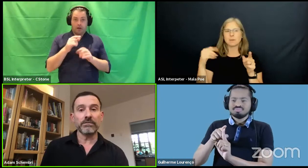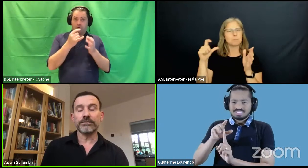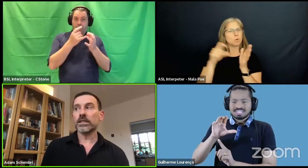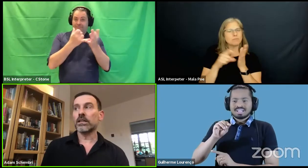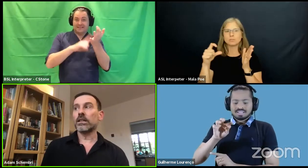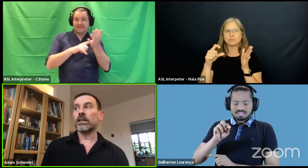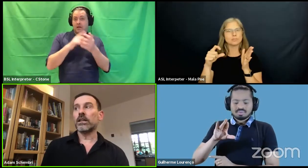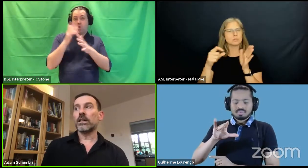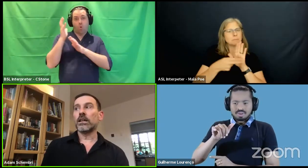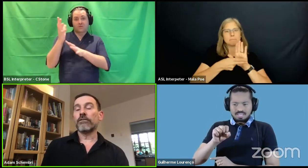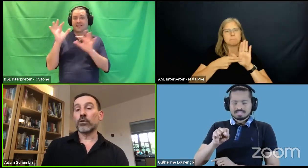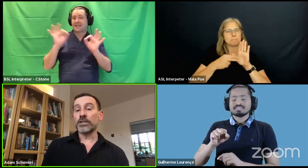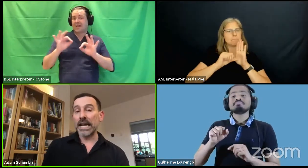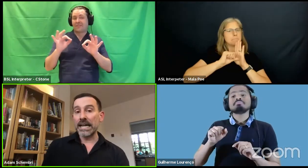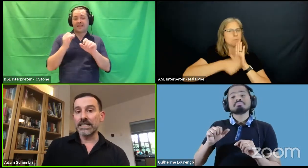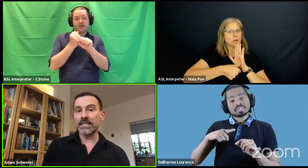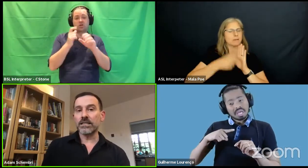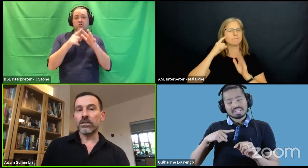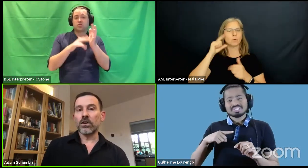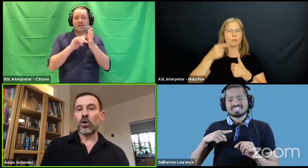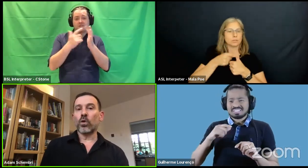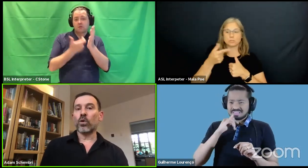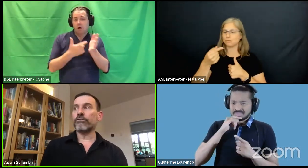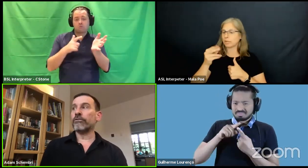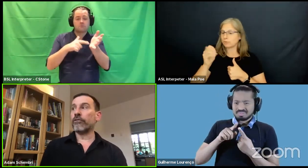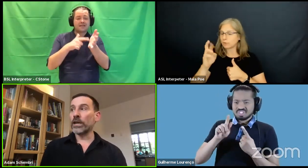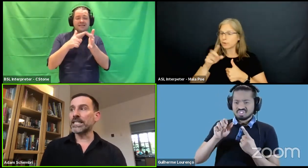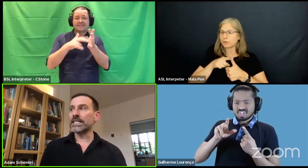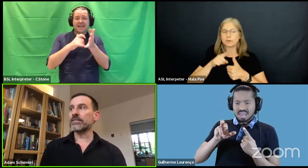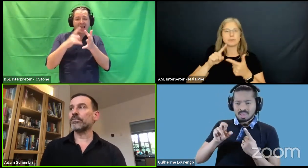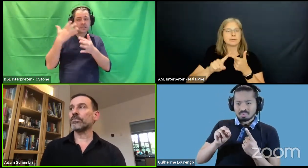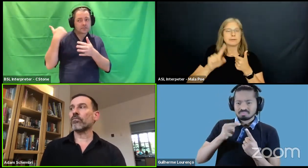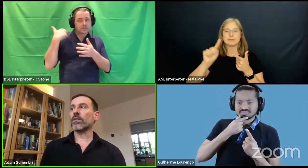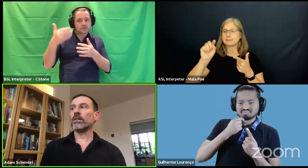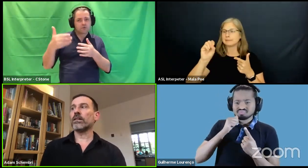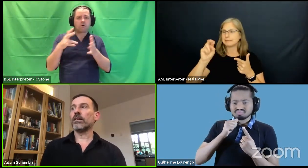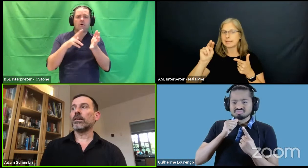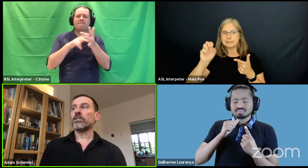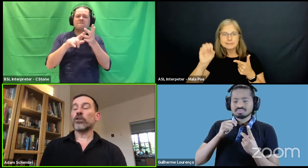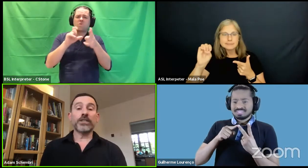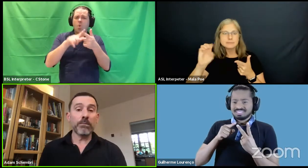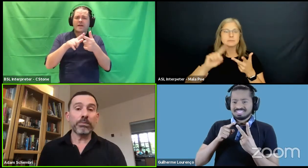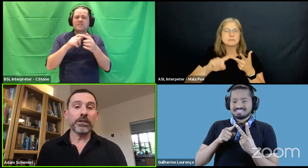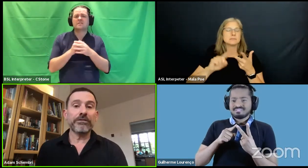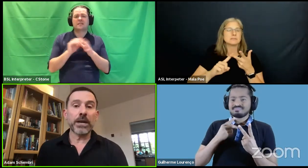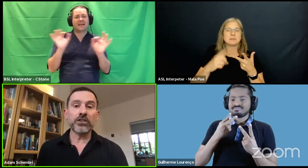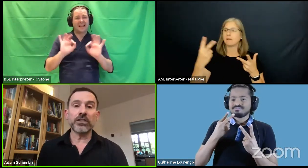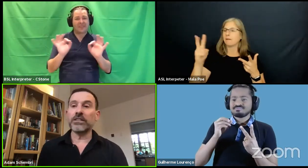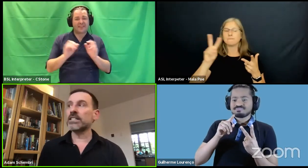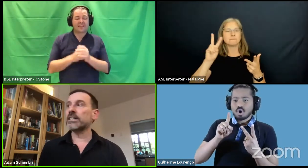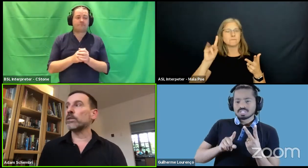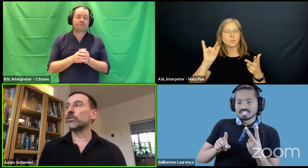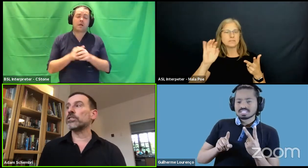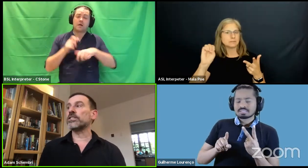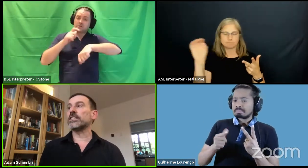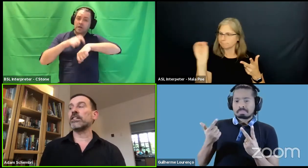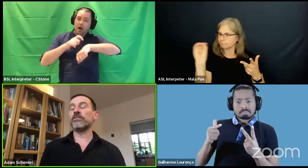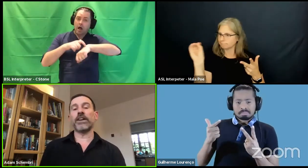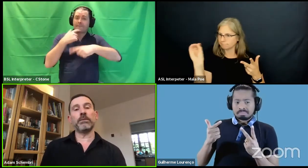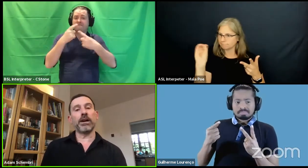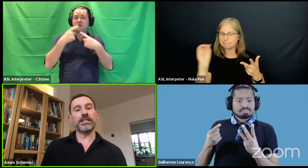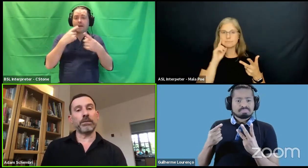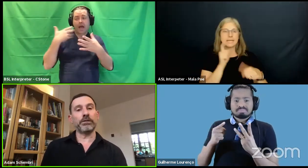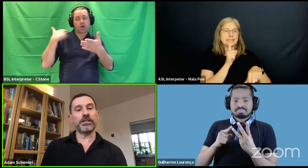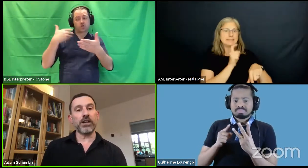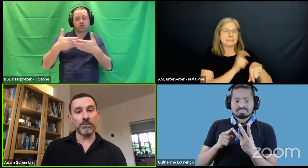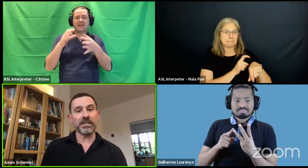gender, for tense, or for voice. So temporal information in these languages is